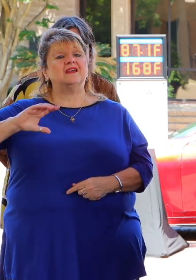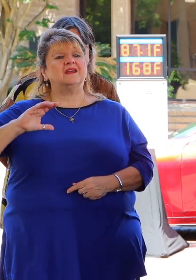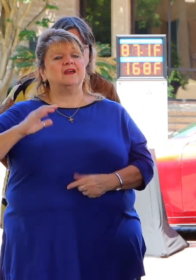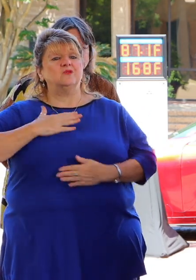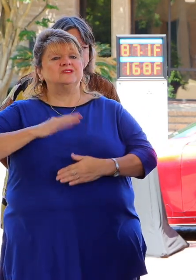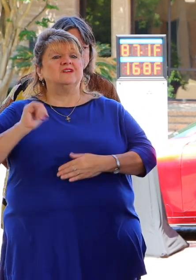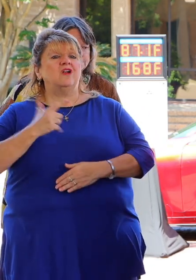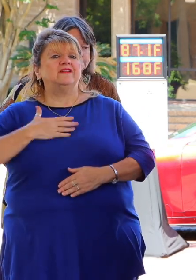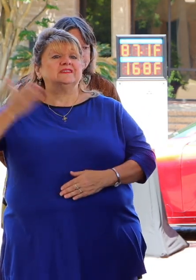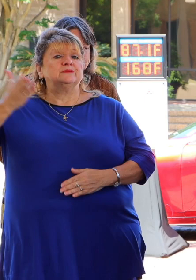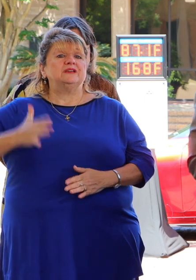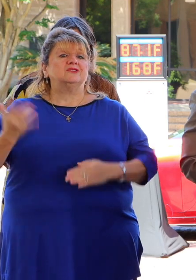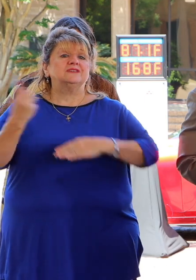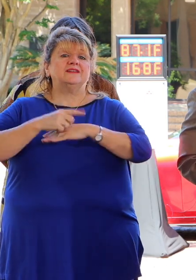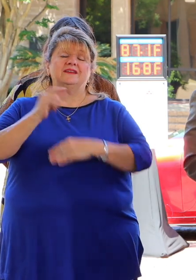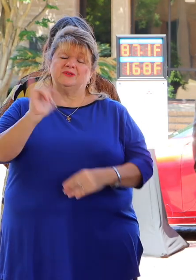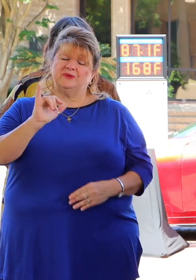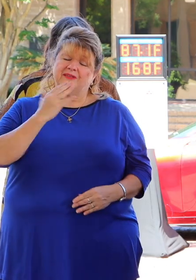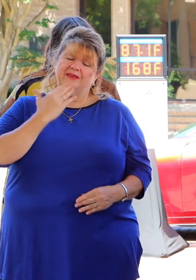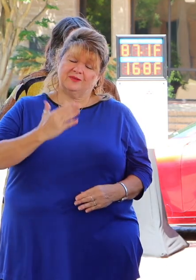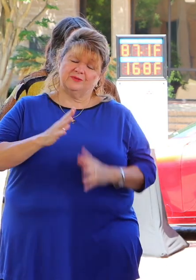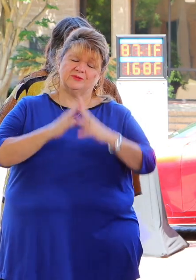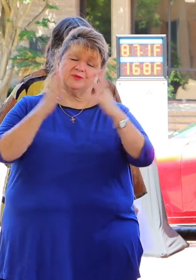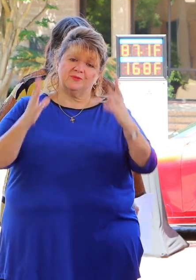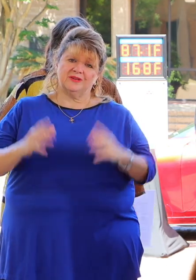today. Thank you so much.